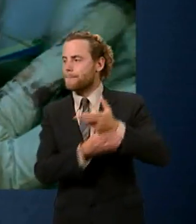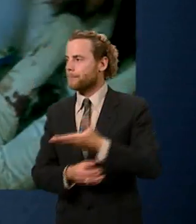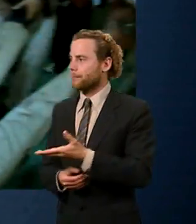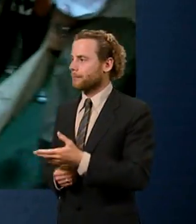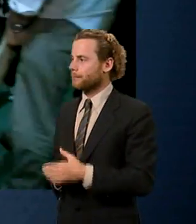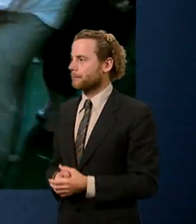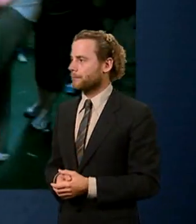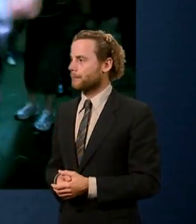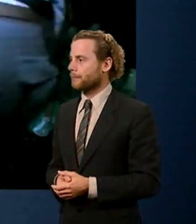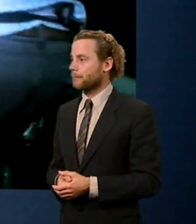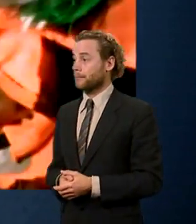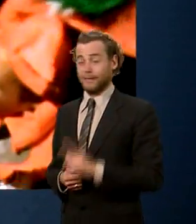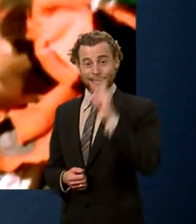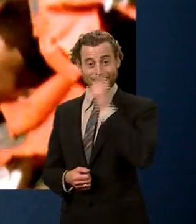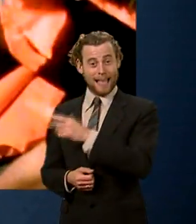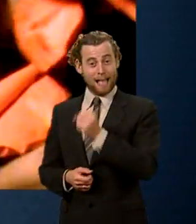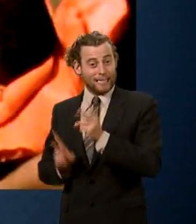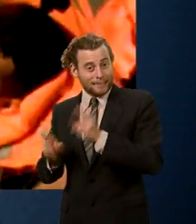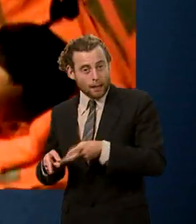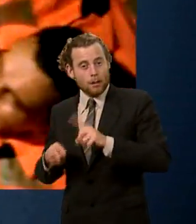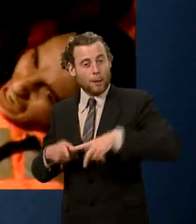The dead and wounded were carried down below.